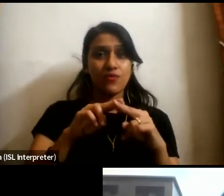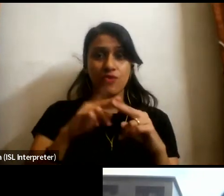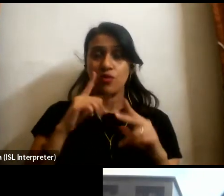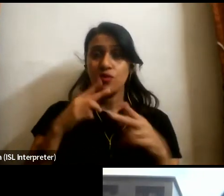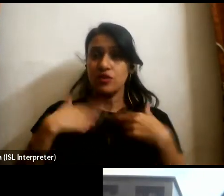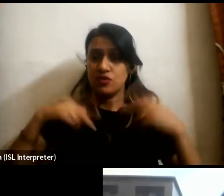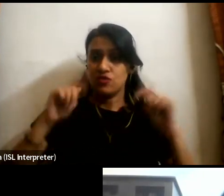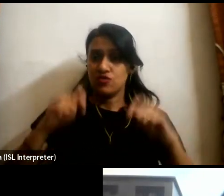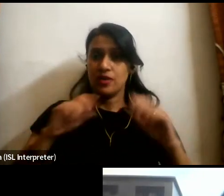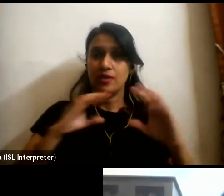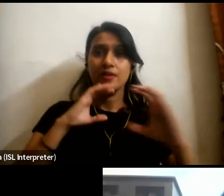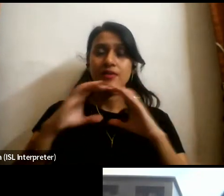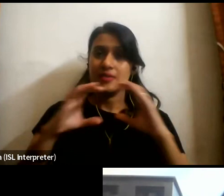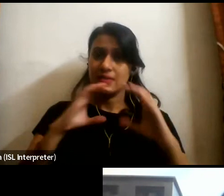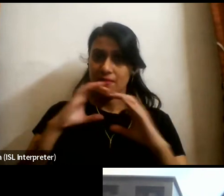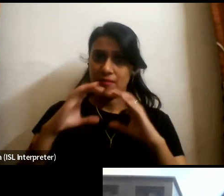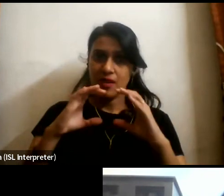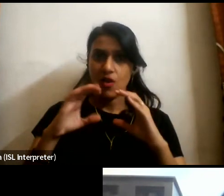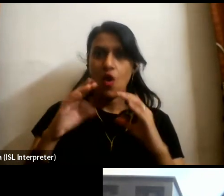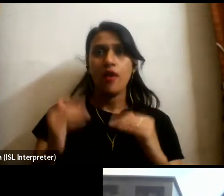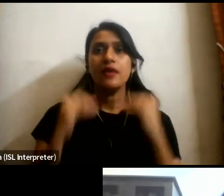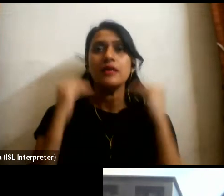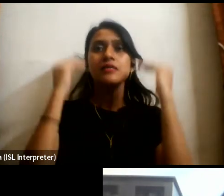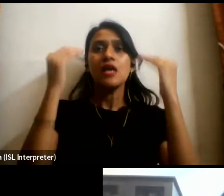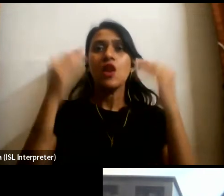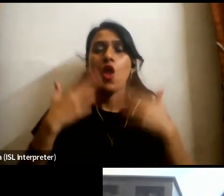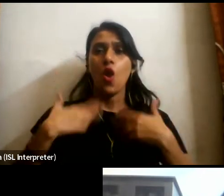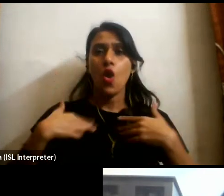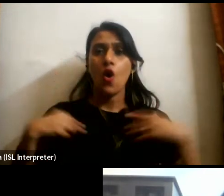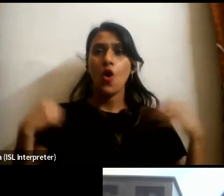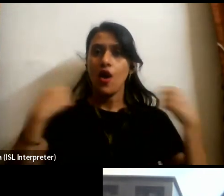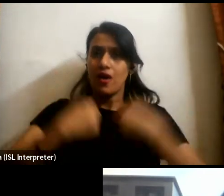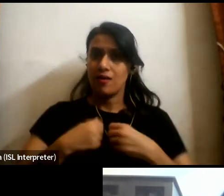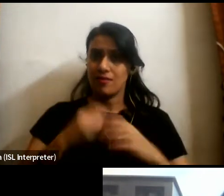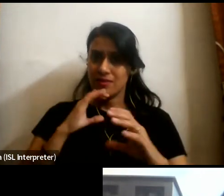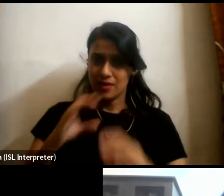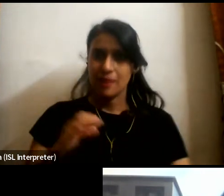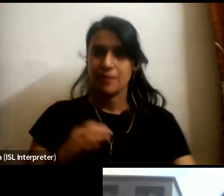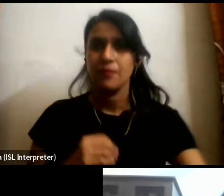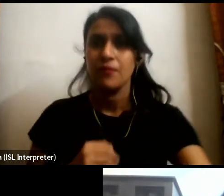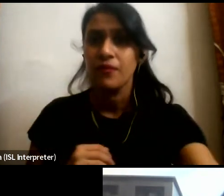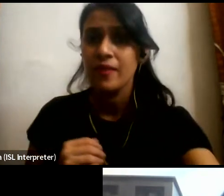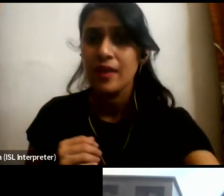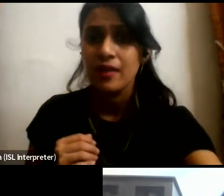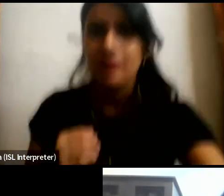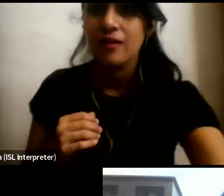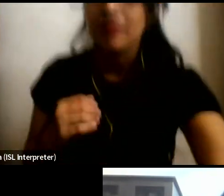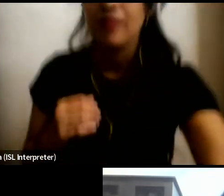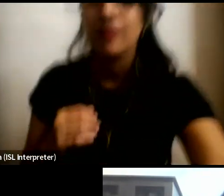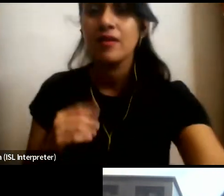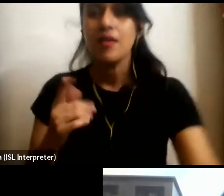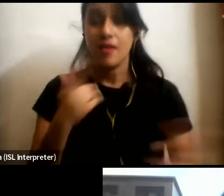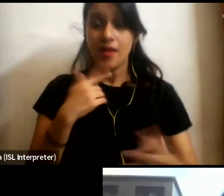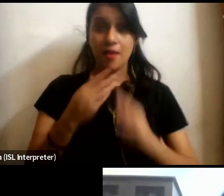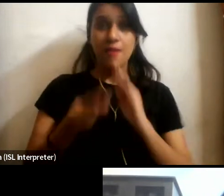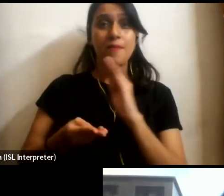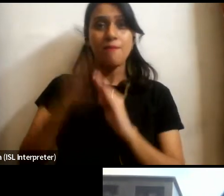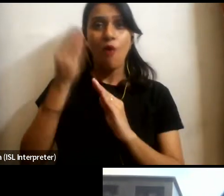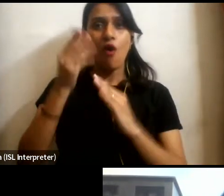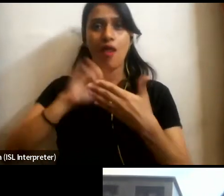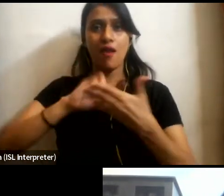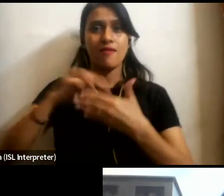to senior lawyers, they will often say that, if you bring in too much transparency into the